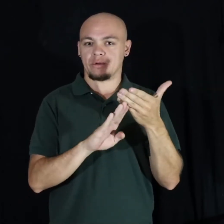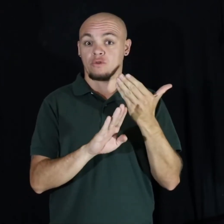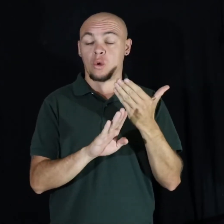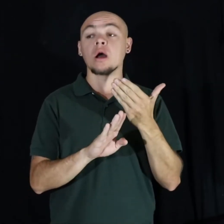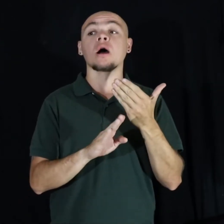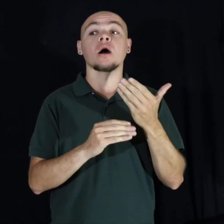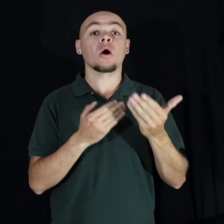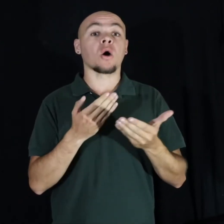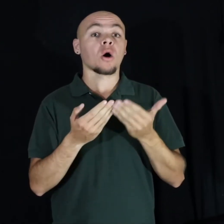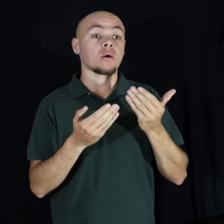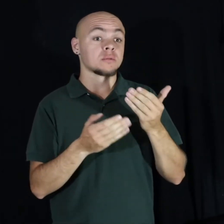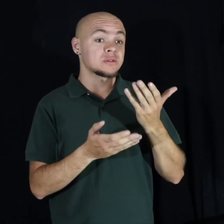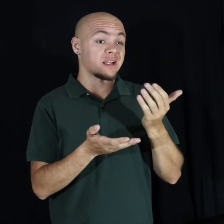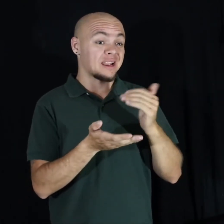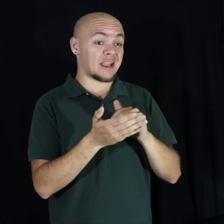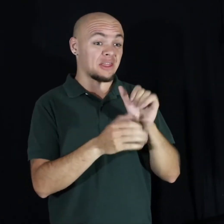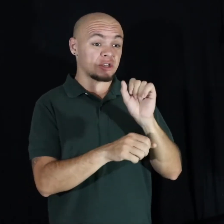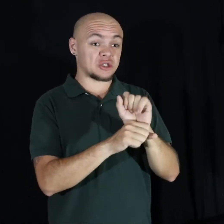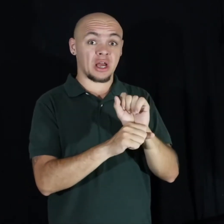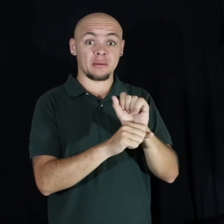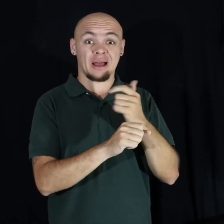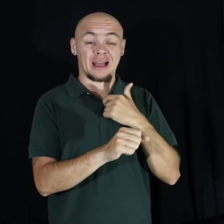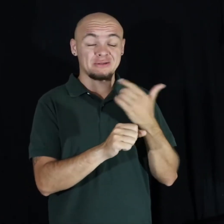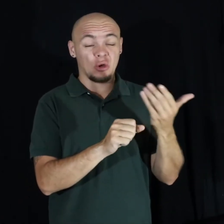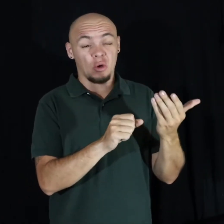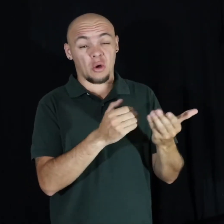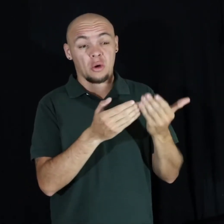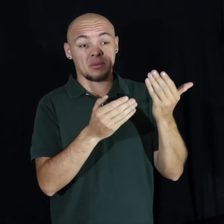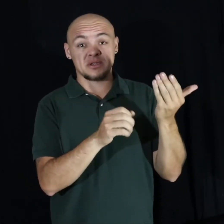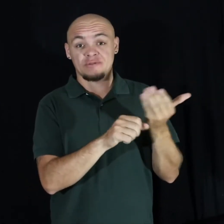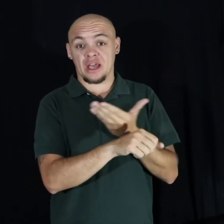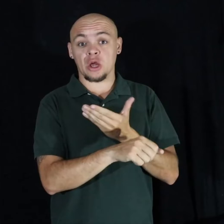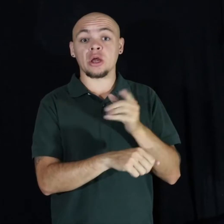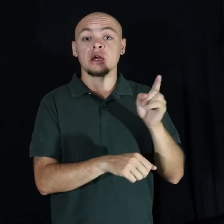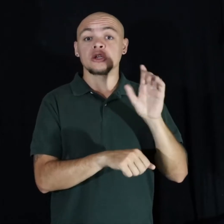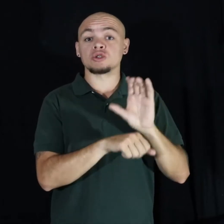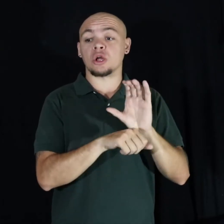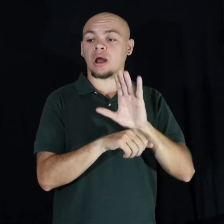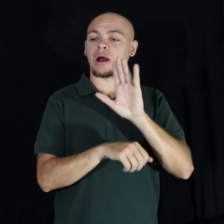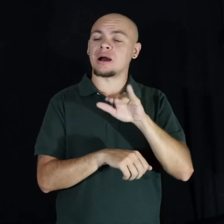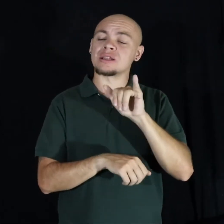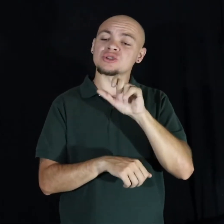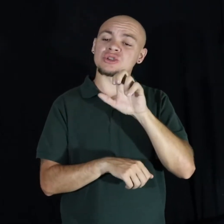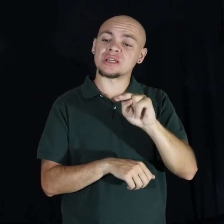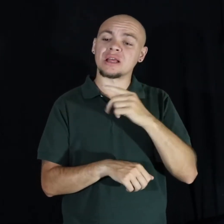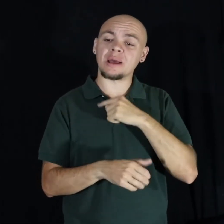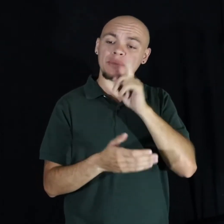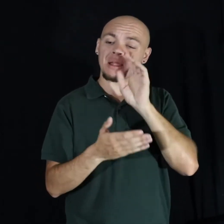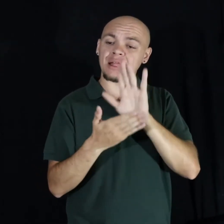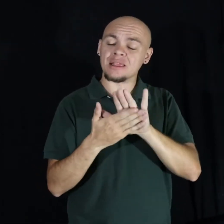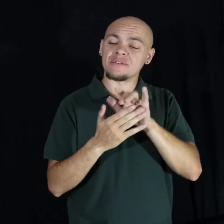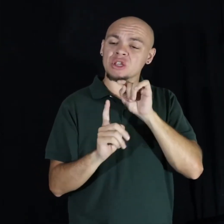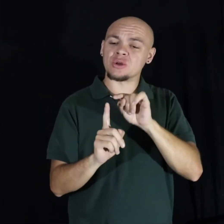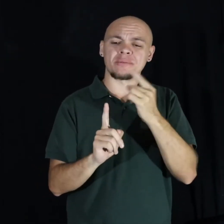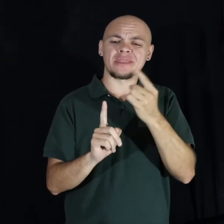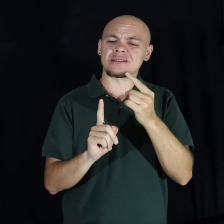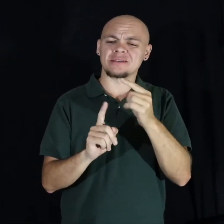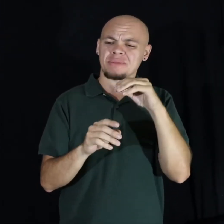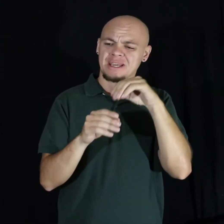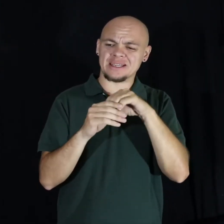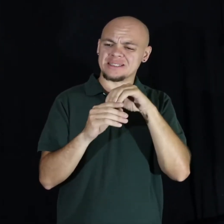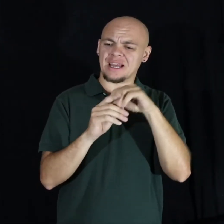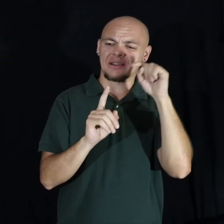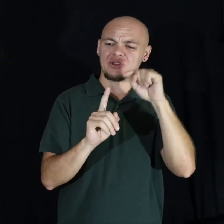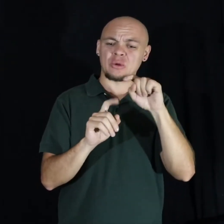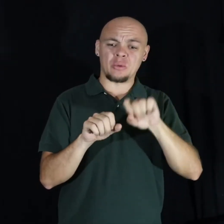of losing another job. The church leader sat me down and he said, Jason, I really believe in you, but I believe that there's something broken